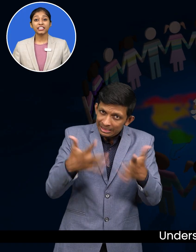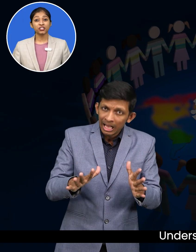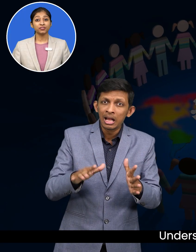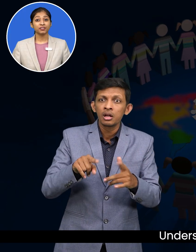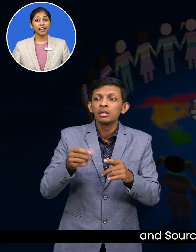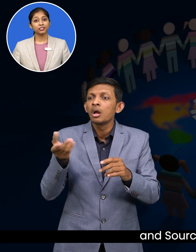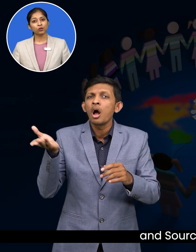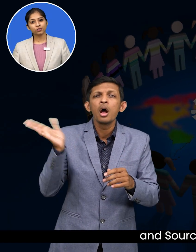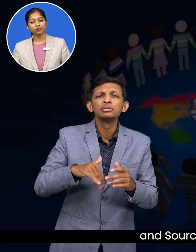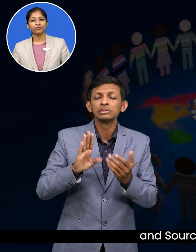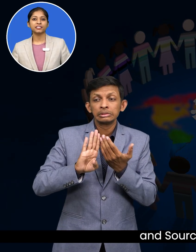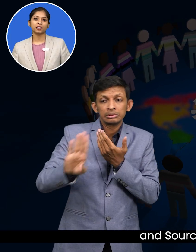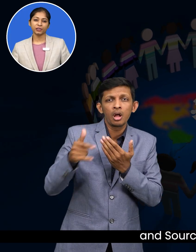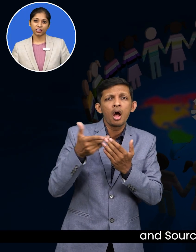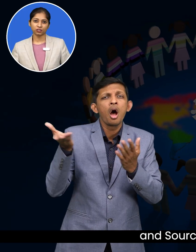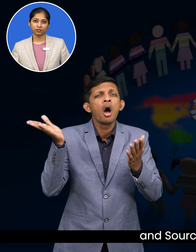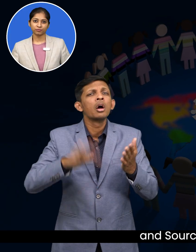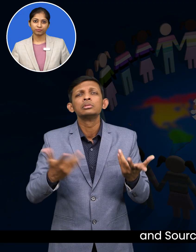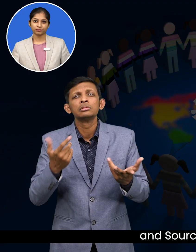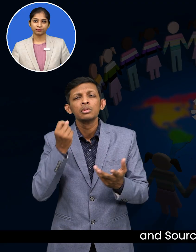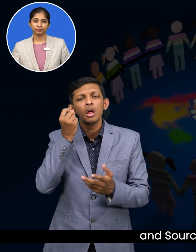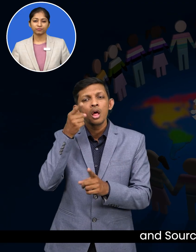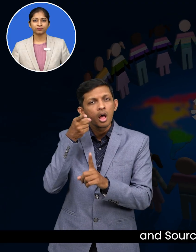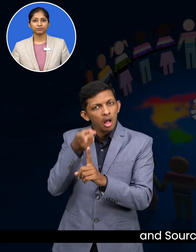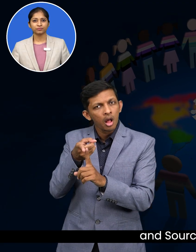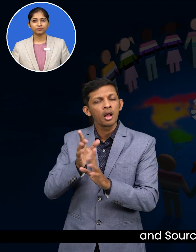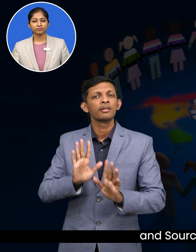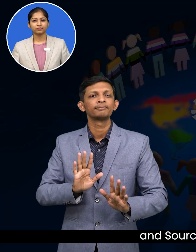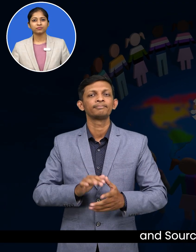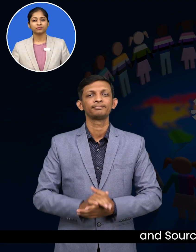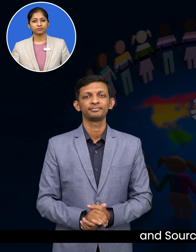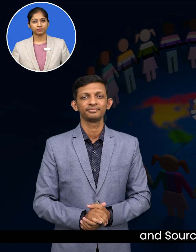Understand the nature and sources of discrimination.